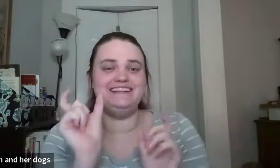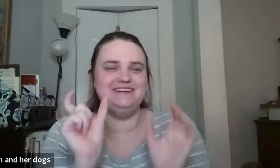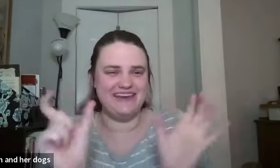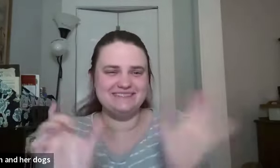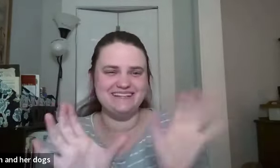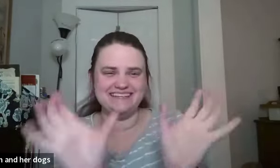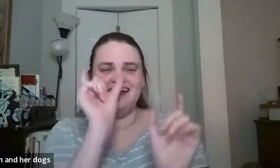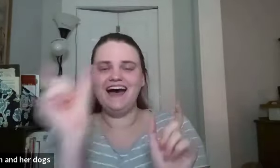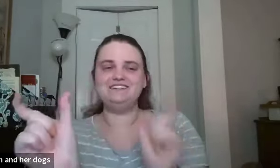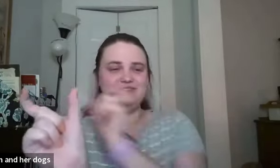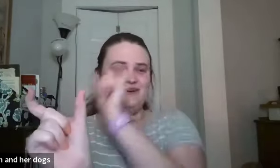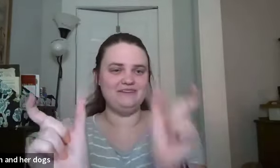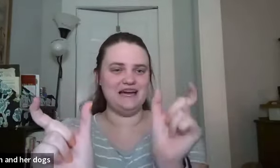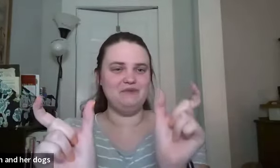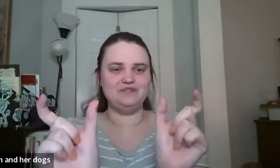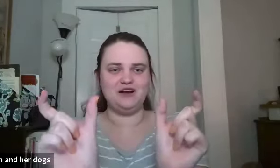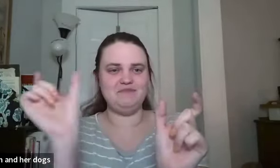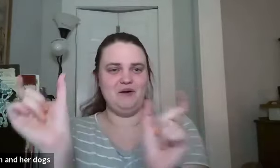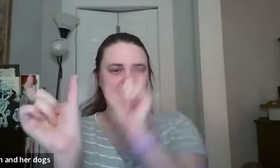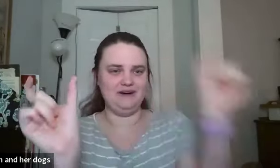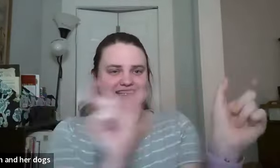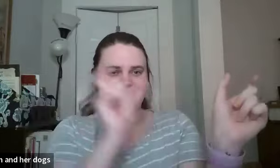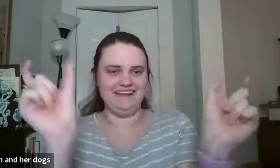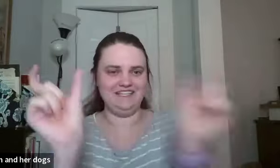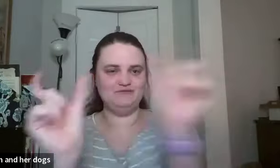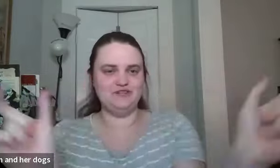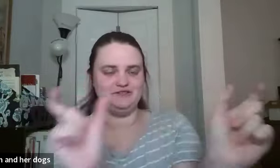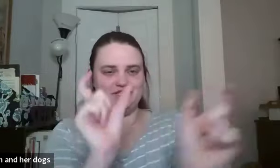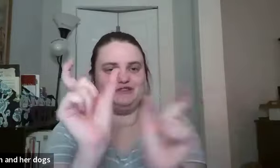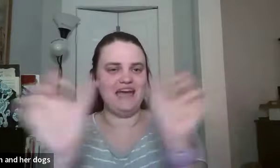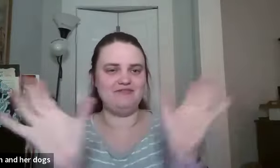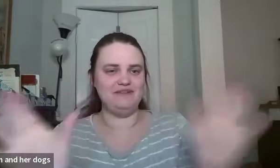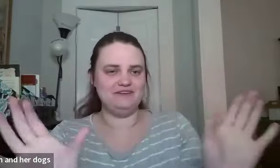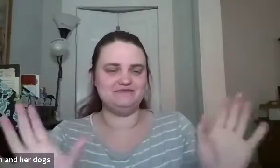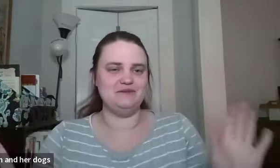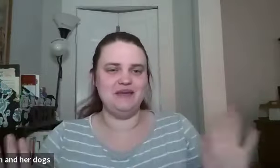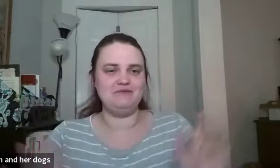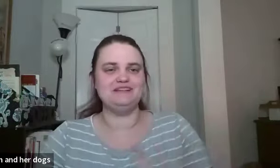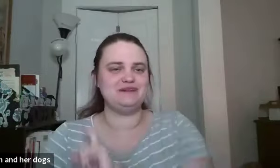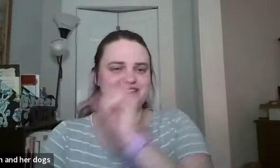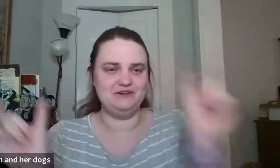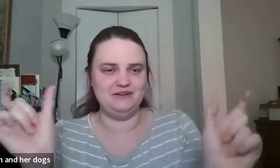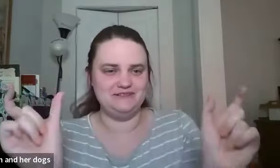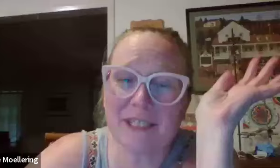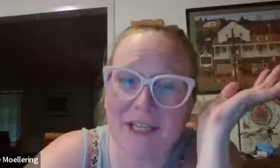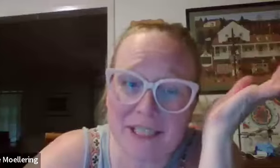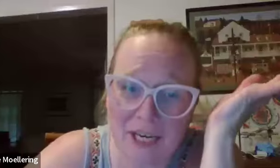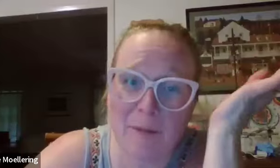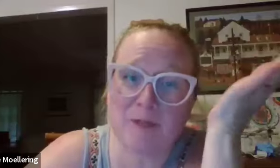do that all the time when I'm talking about words, and I like just visually have the letters in front of me. I realized when I saw Wait, this is kind of scary how much power